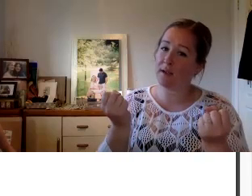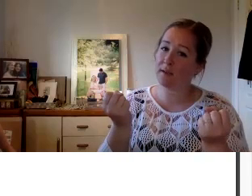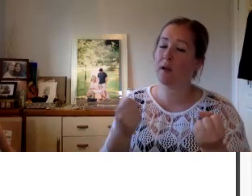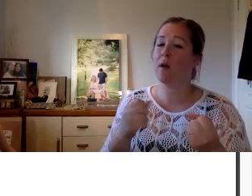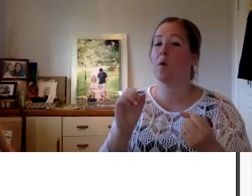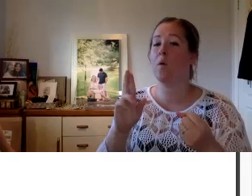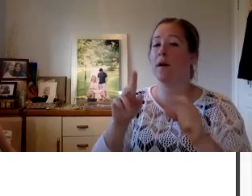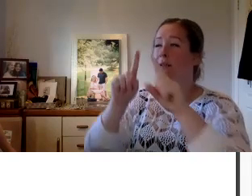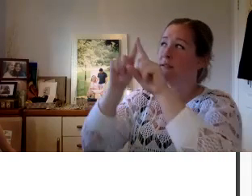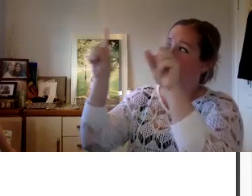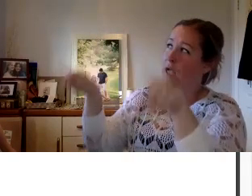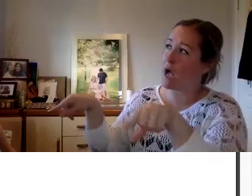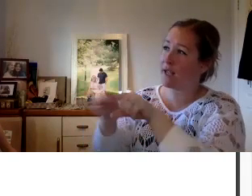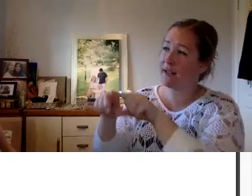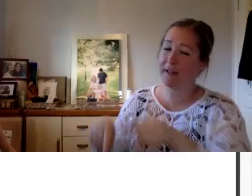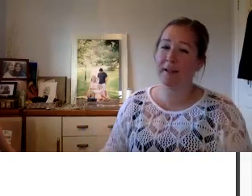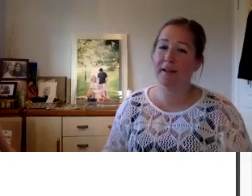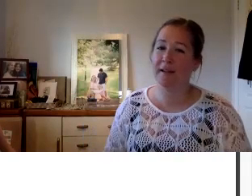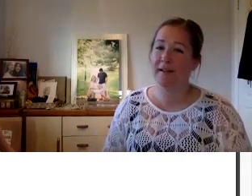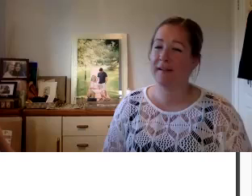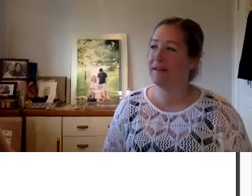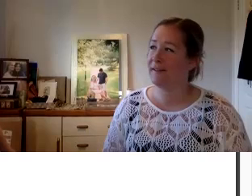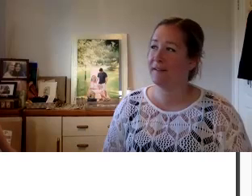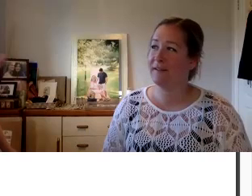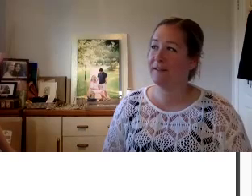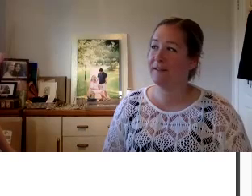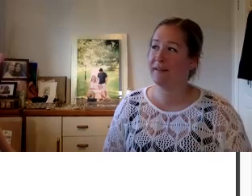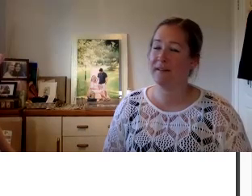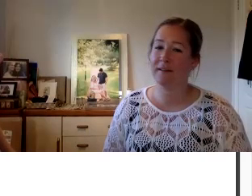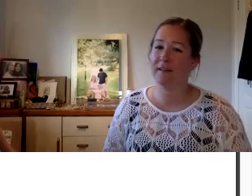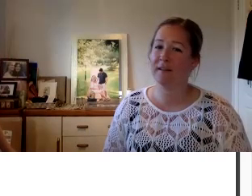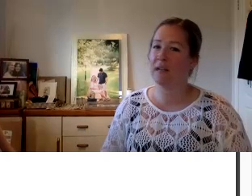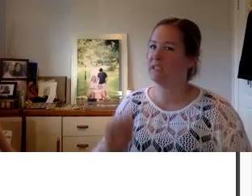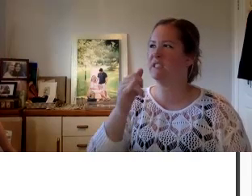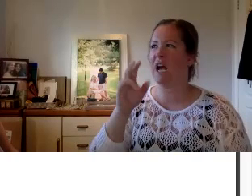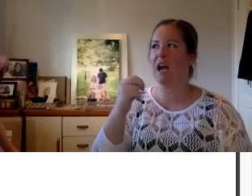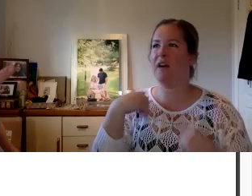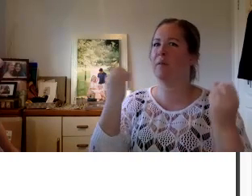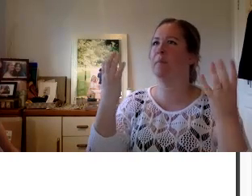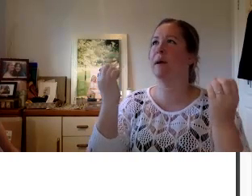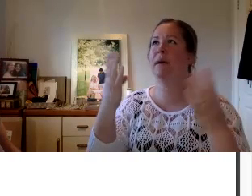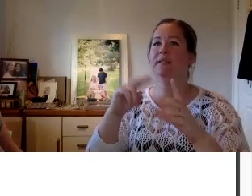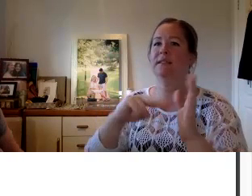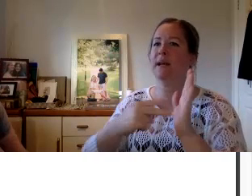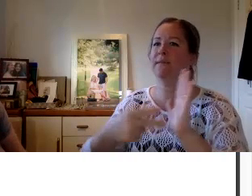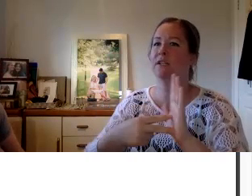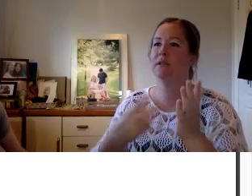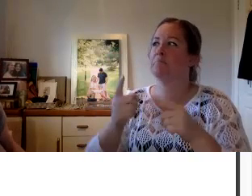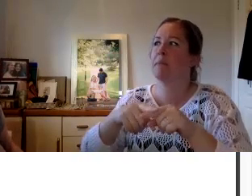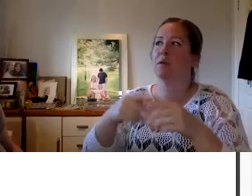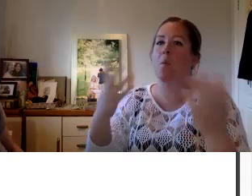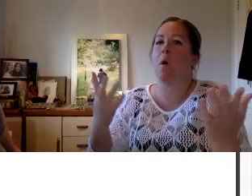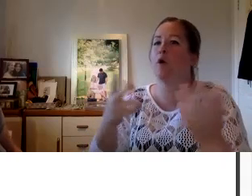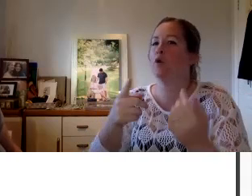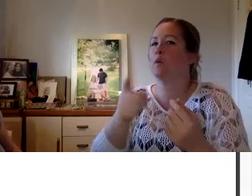Sign or a sign. 2 different words. 2 different words in sign. There's so many different